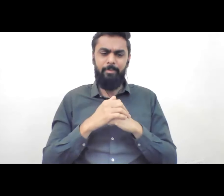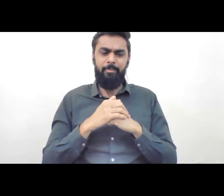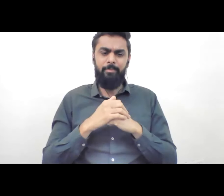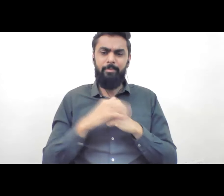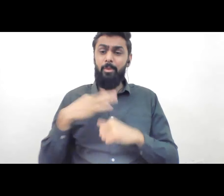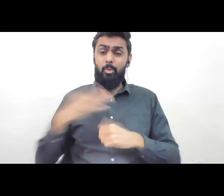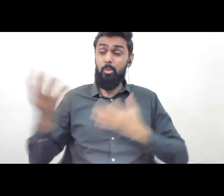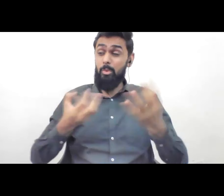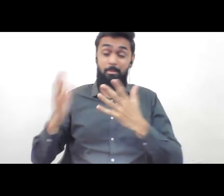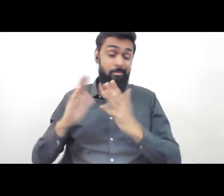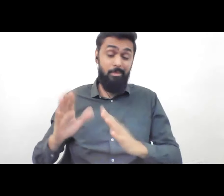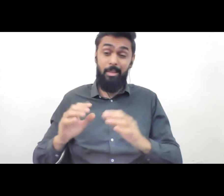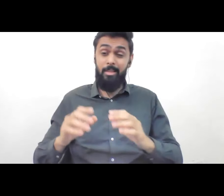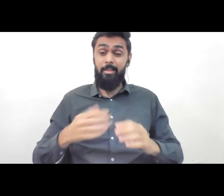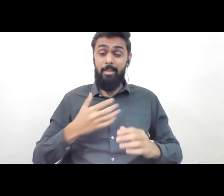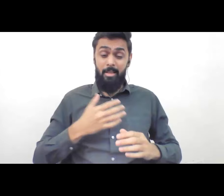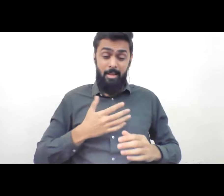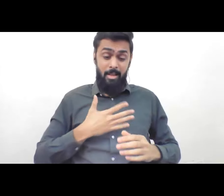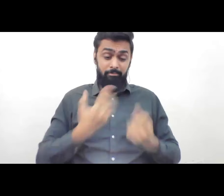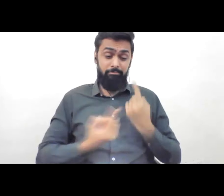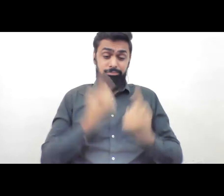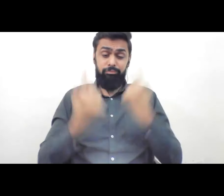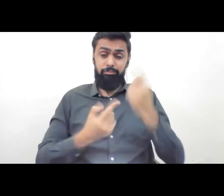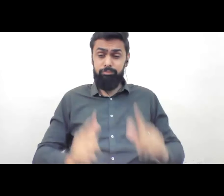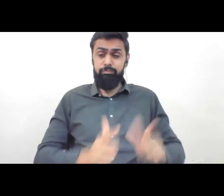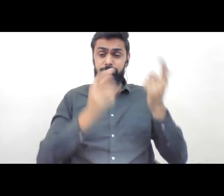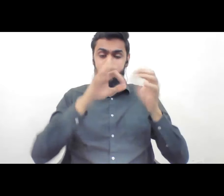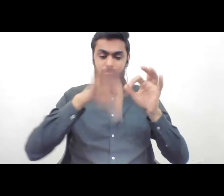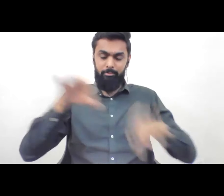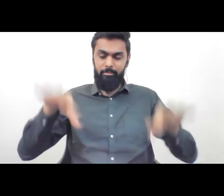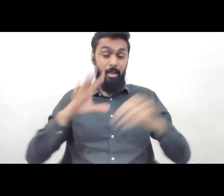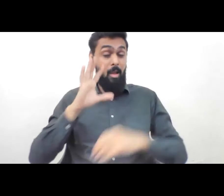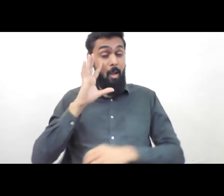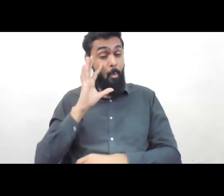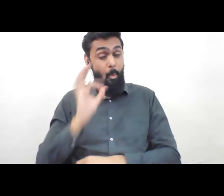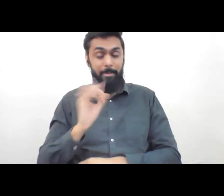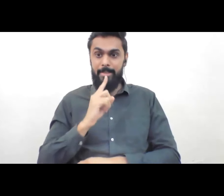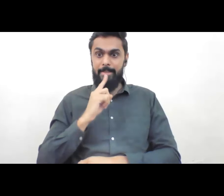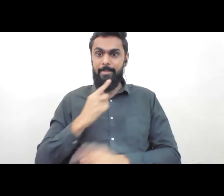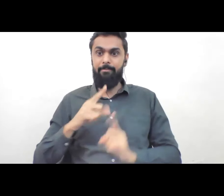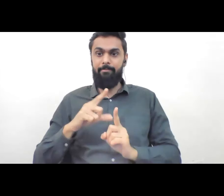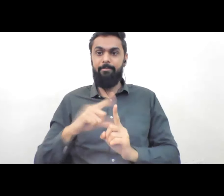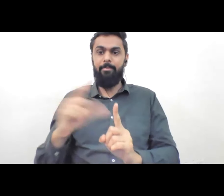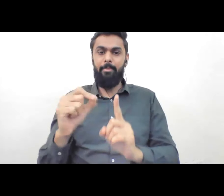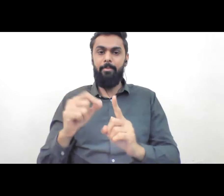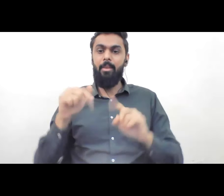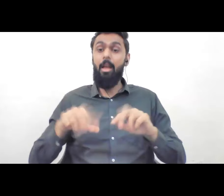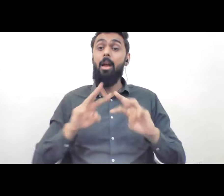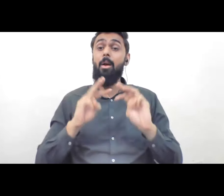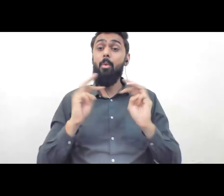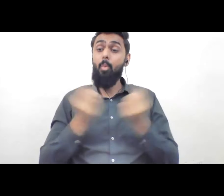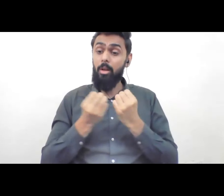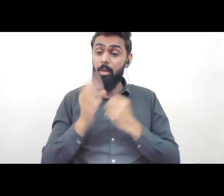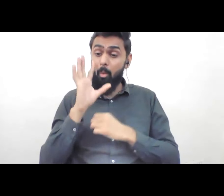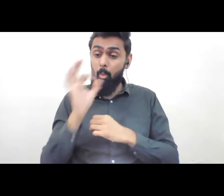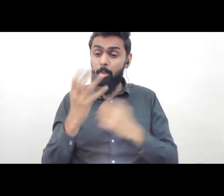it's planting trees. We really have to take this seriously. And the importance of having this workshop is